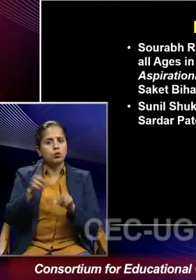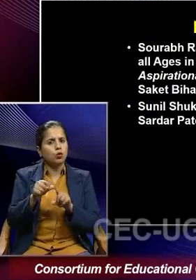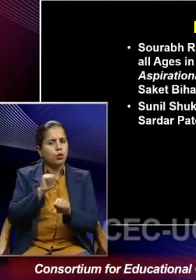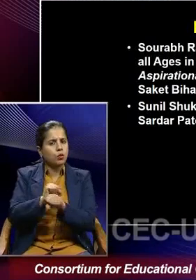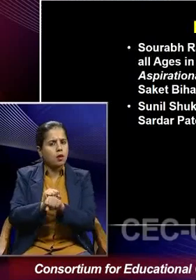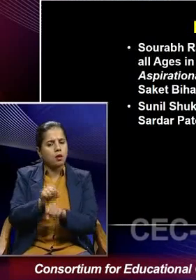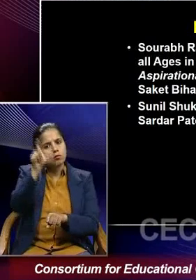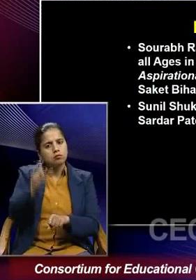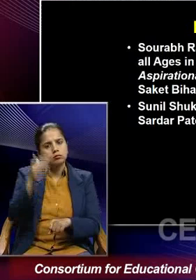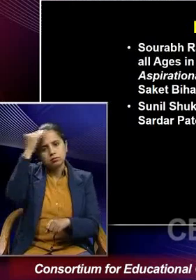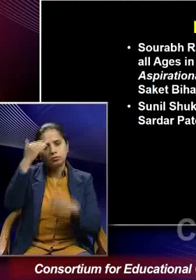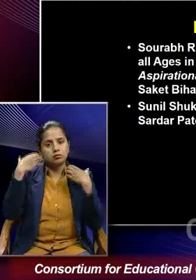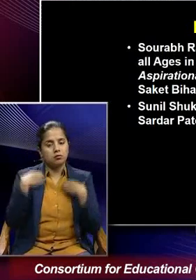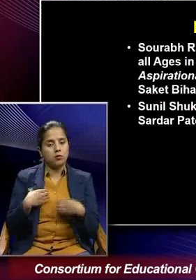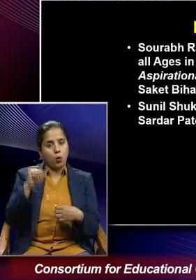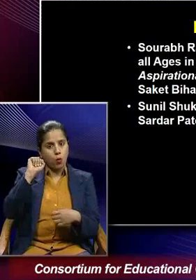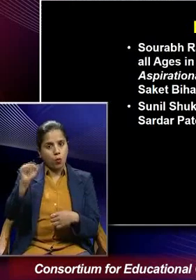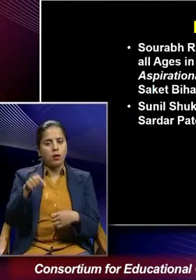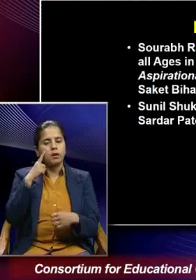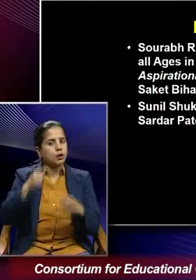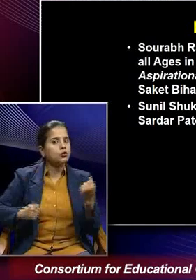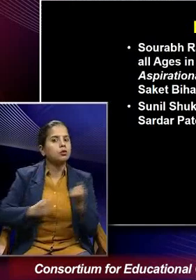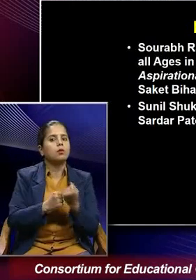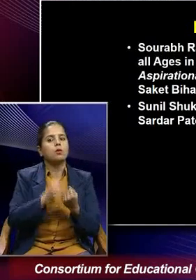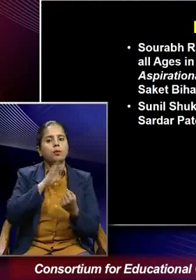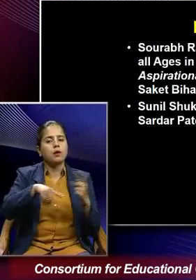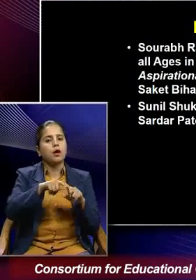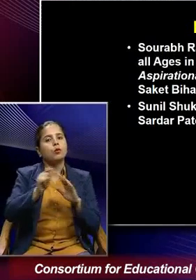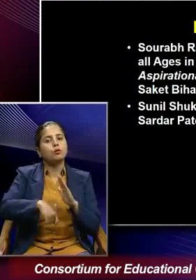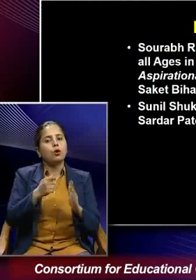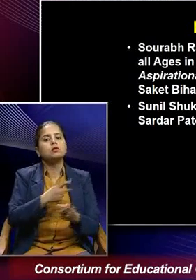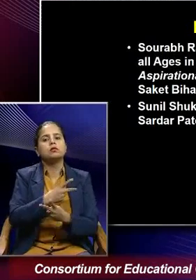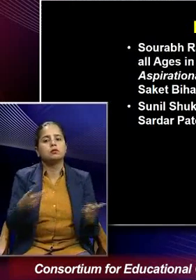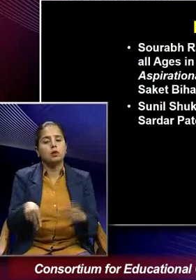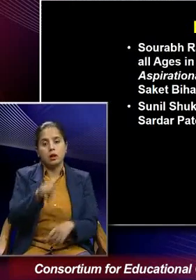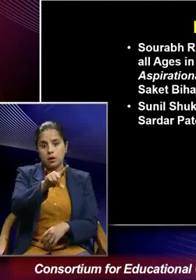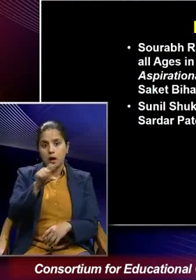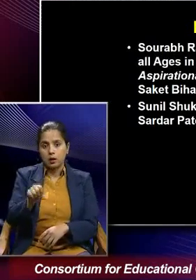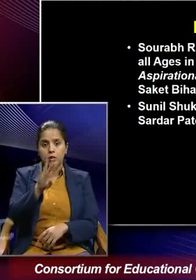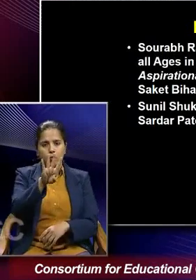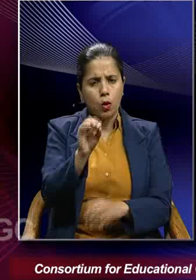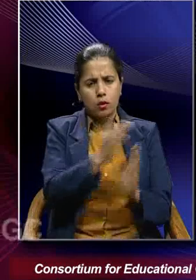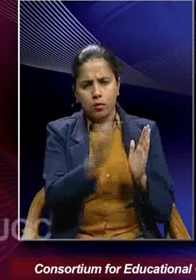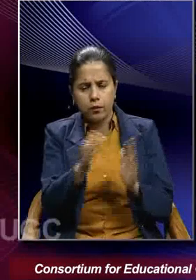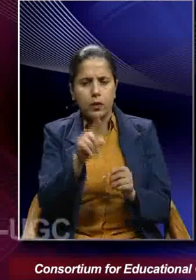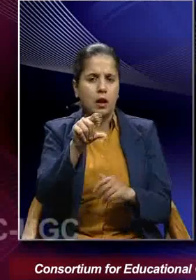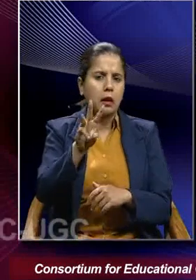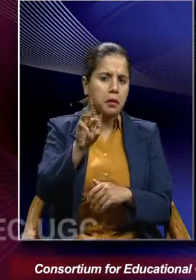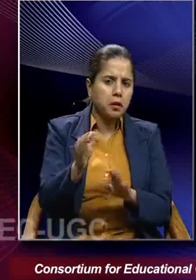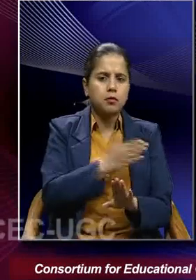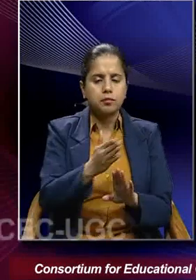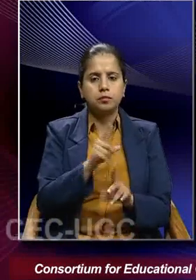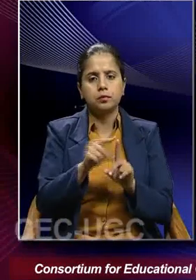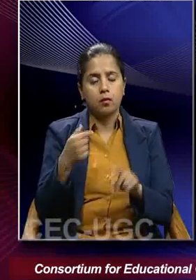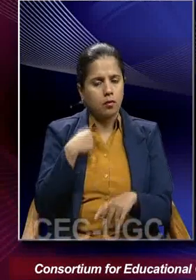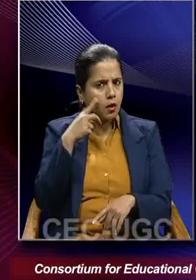in terms of in a way supporting the film projects in 1940s and 30s. So we